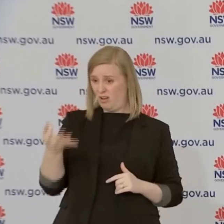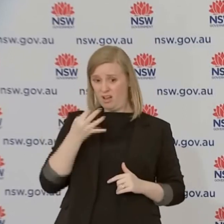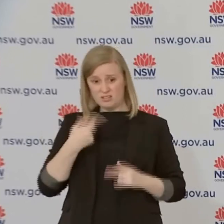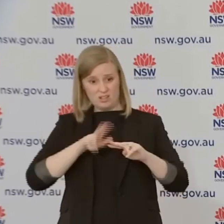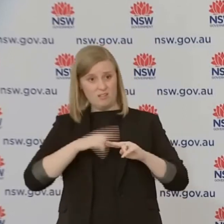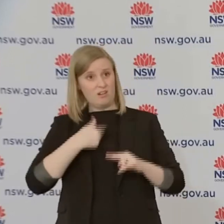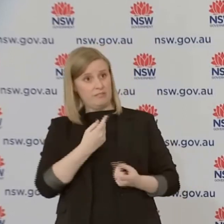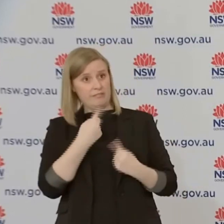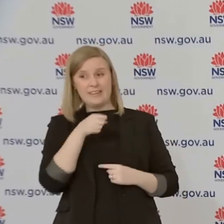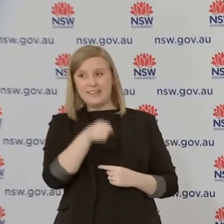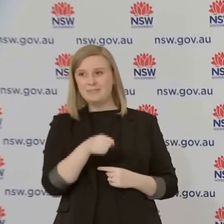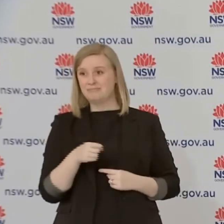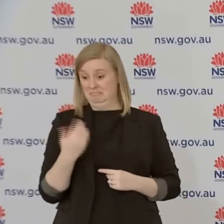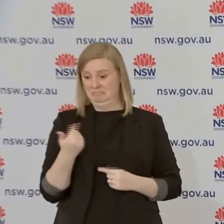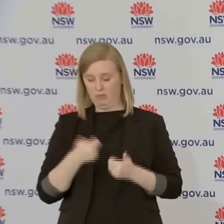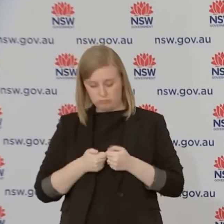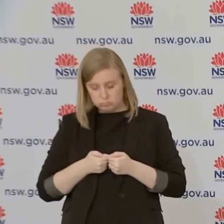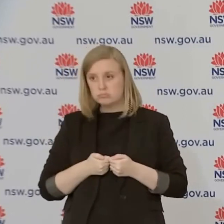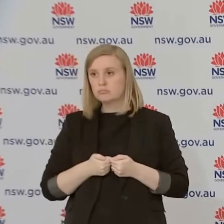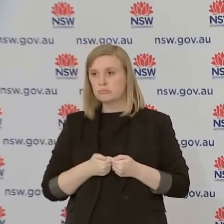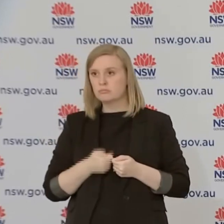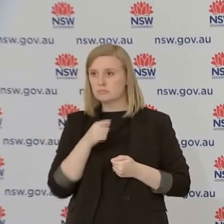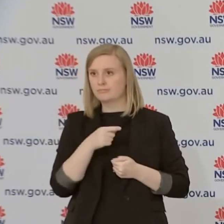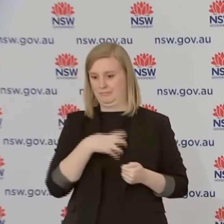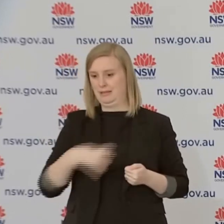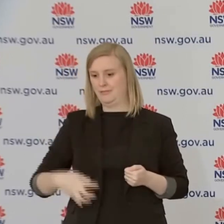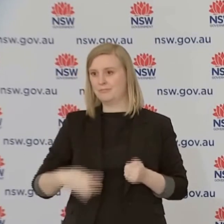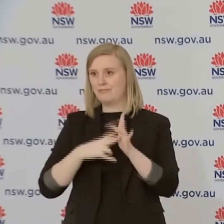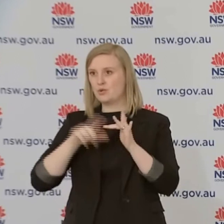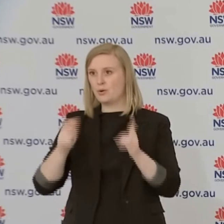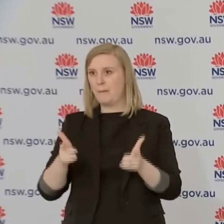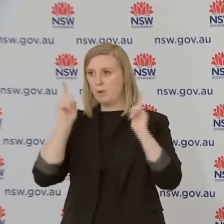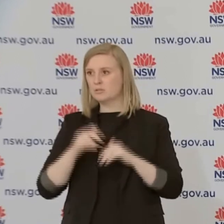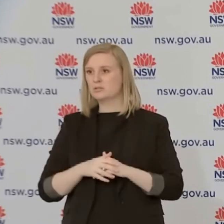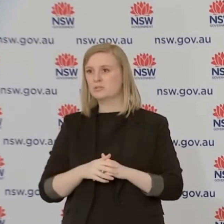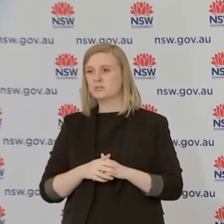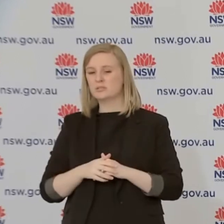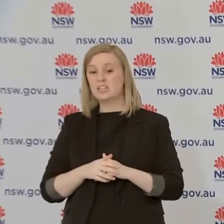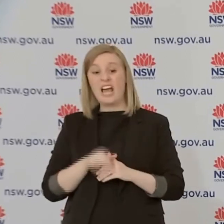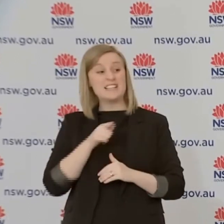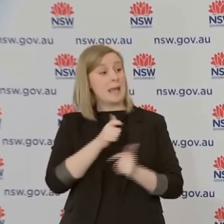was taking a text message from Martin Foley. I talked to Martin Foley probably... He wants you to go harder, doesn't he?